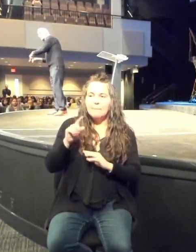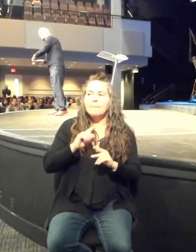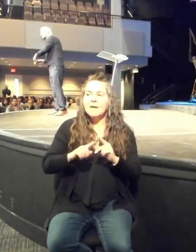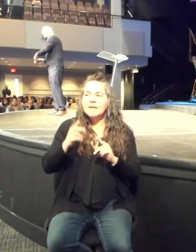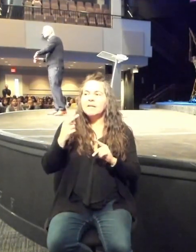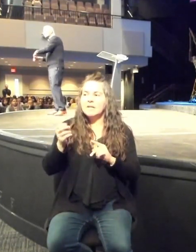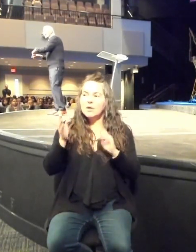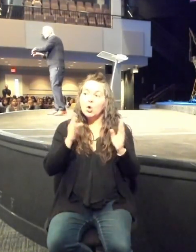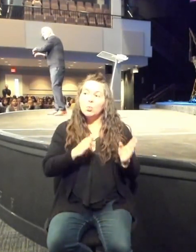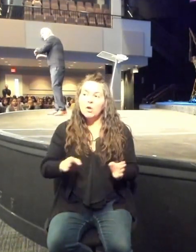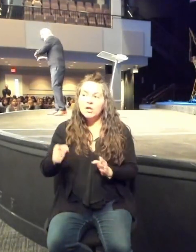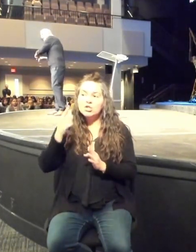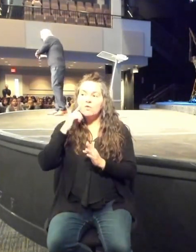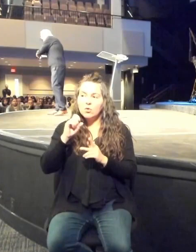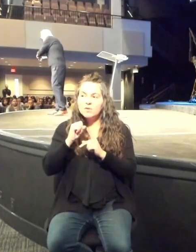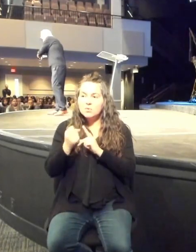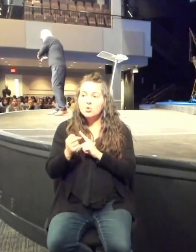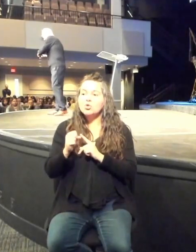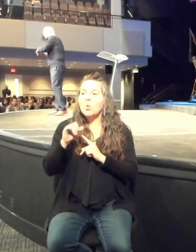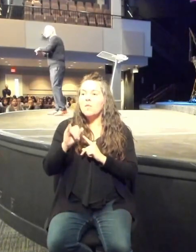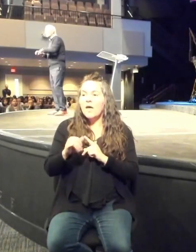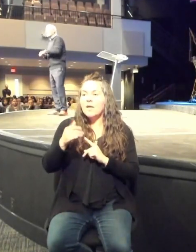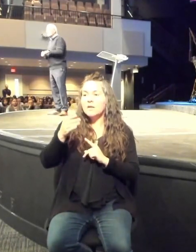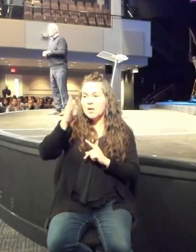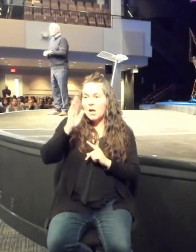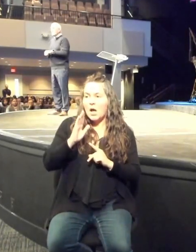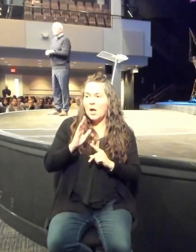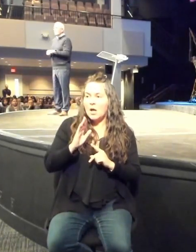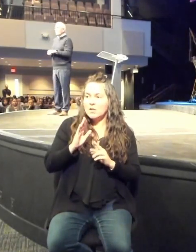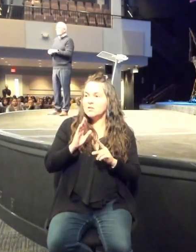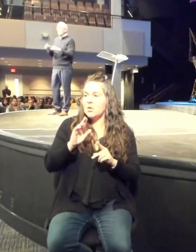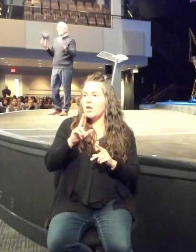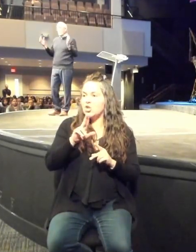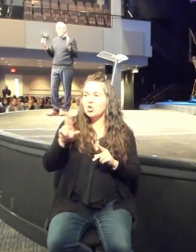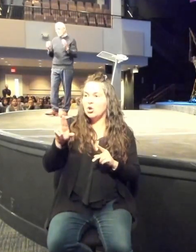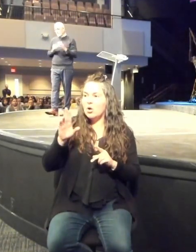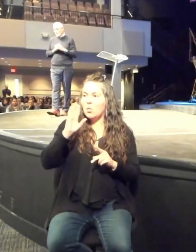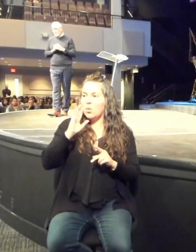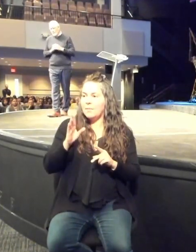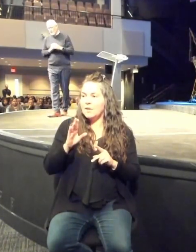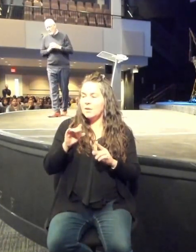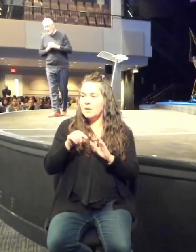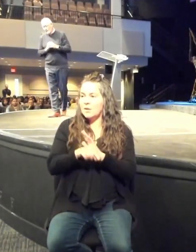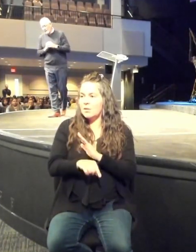the circumstances so the guy would be killed. Wrong.